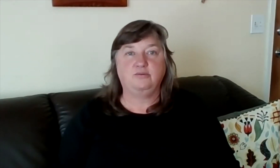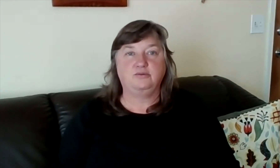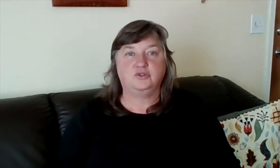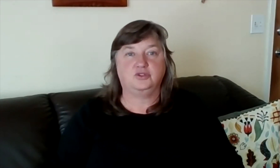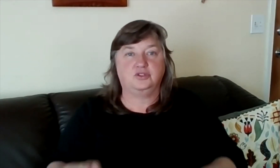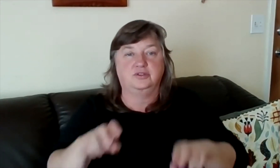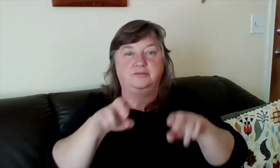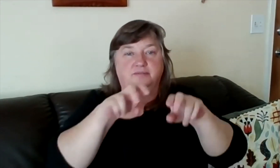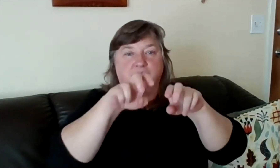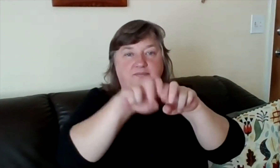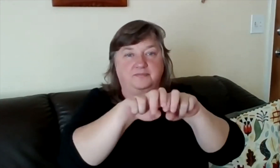couch,